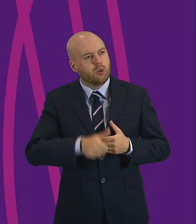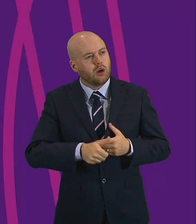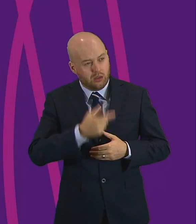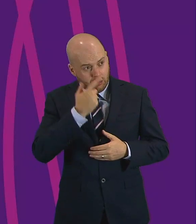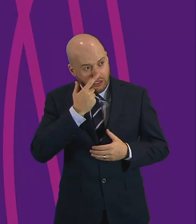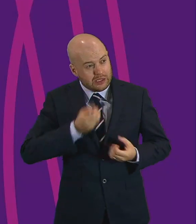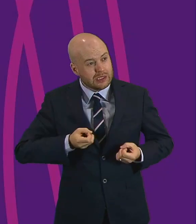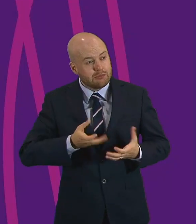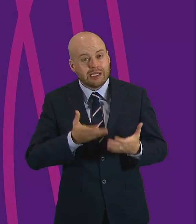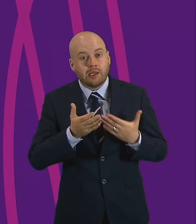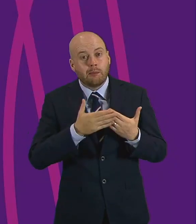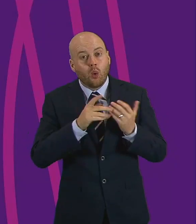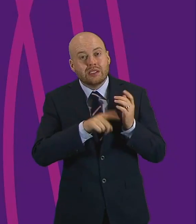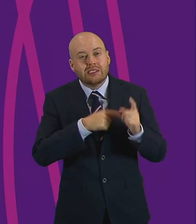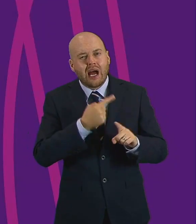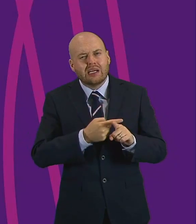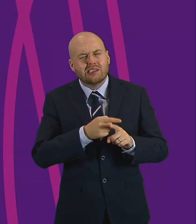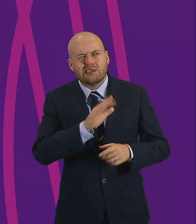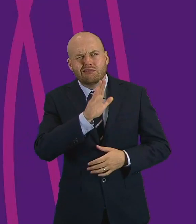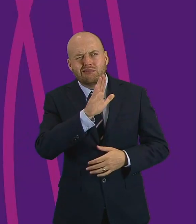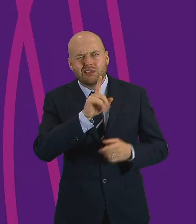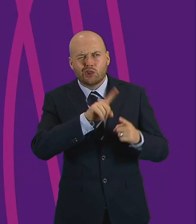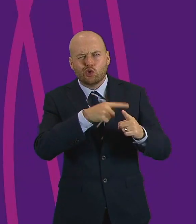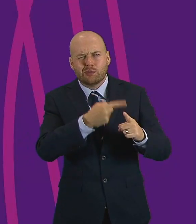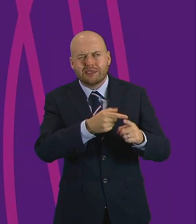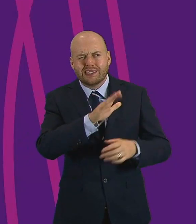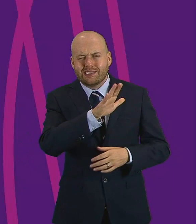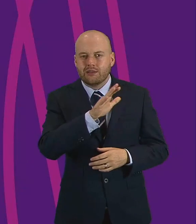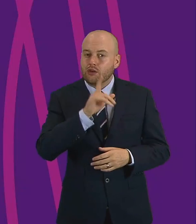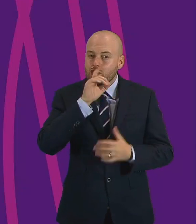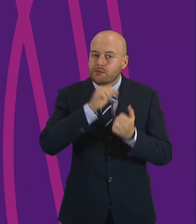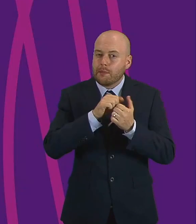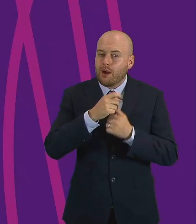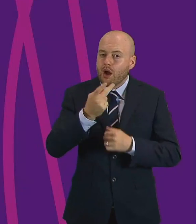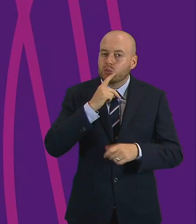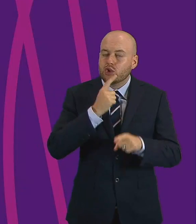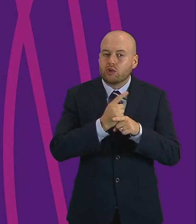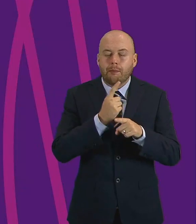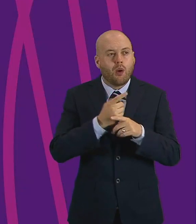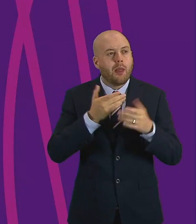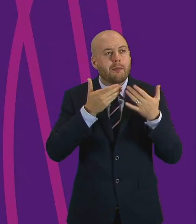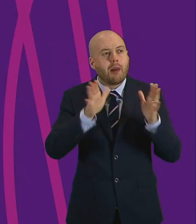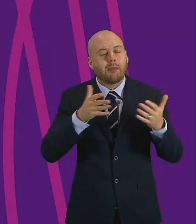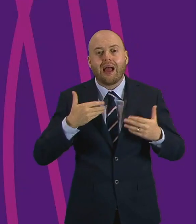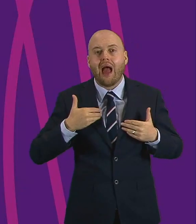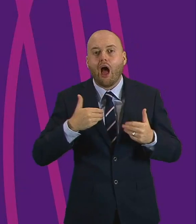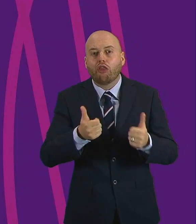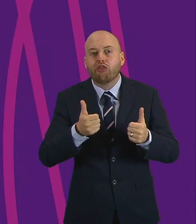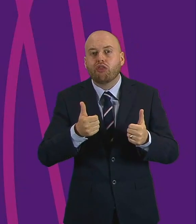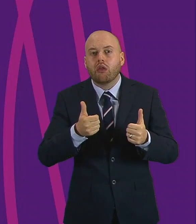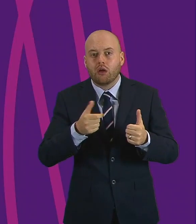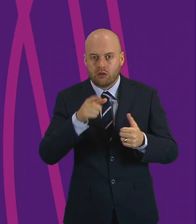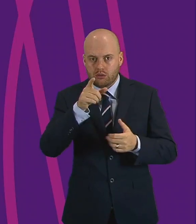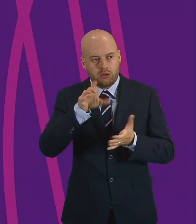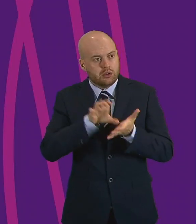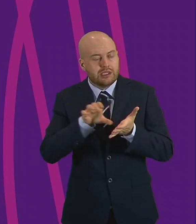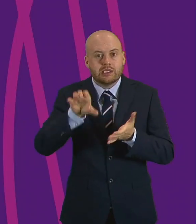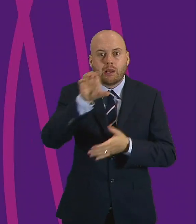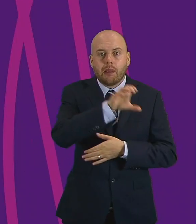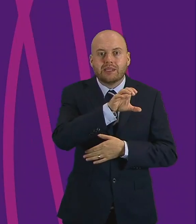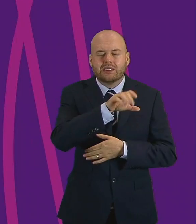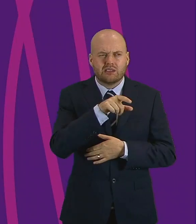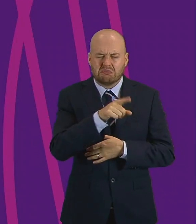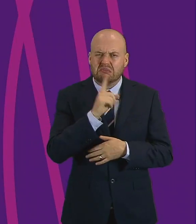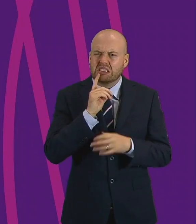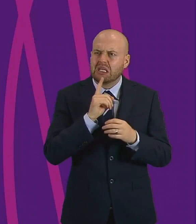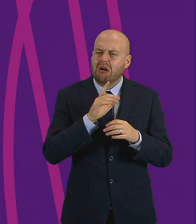you recall the public health supplement that large retailers in this place had the power to levy a tax on? I think that raised somewhere in the order of £70 or £80